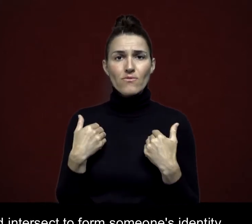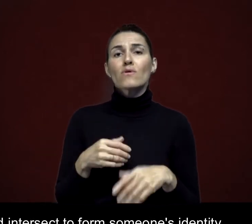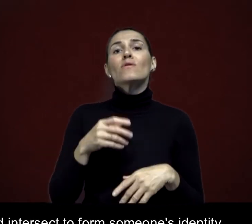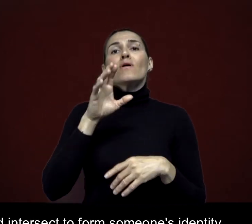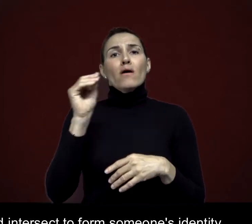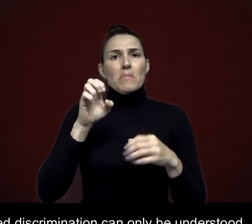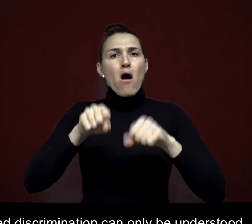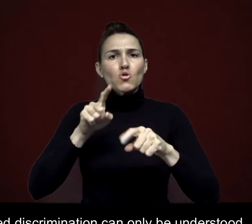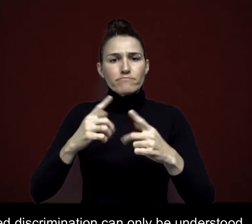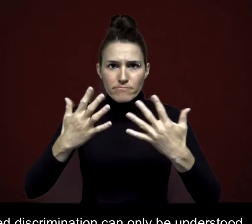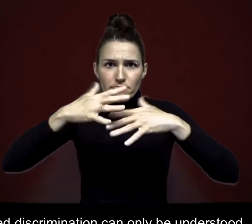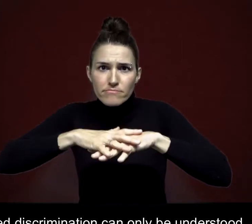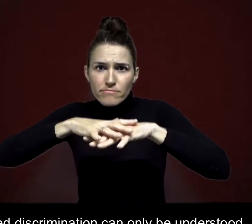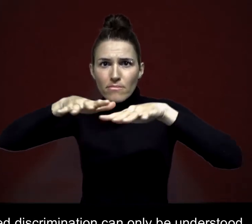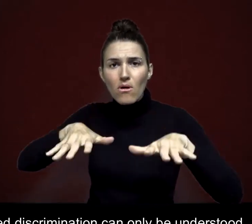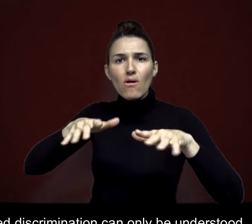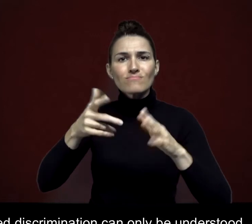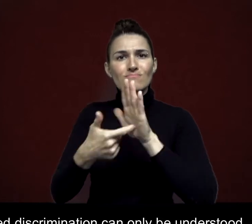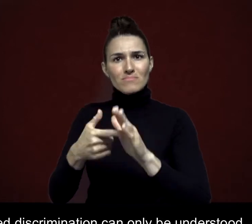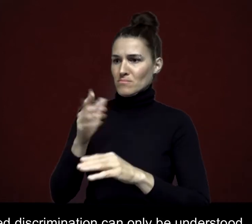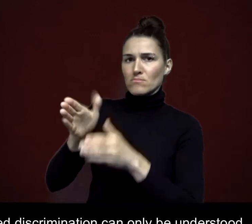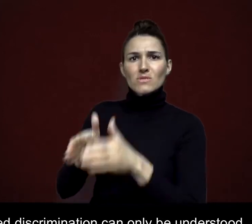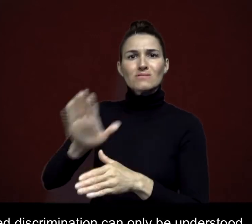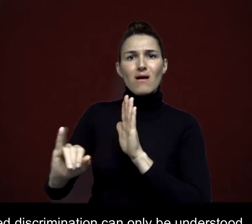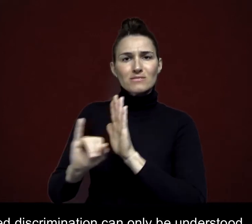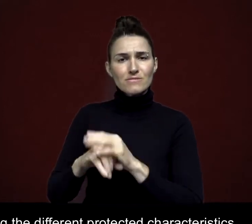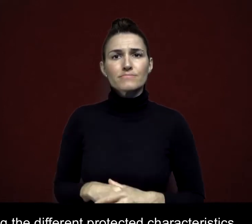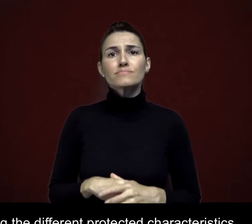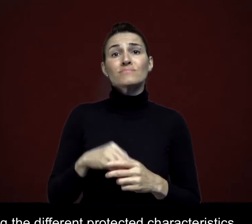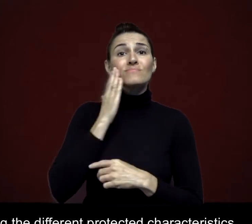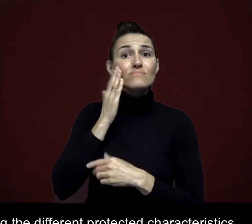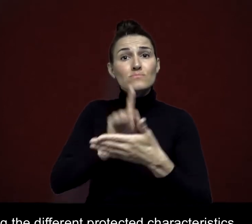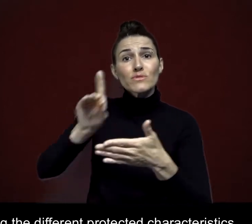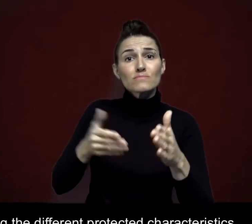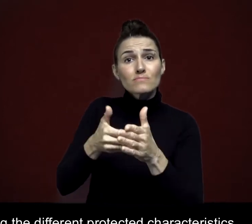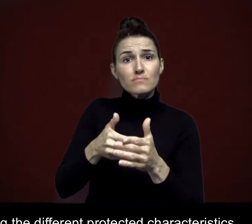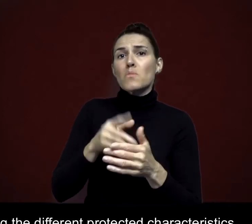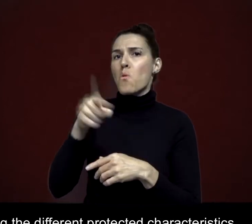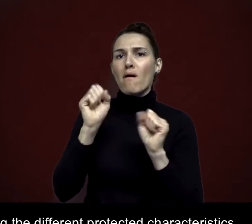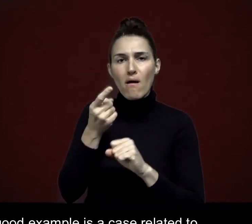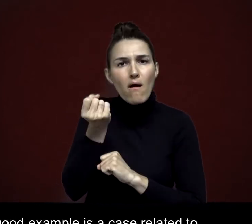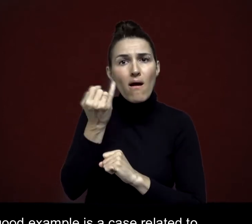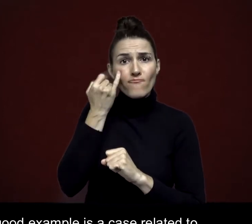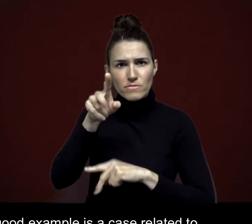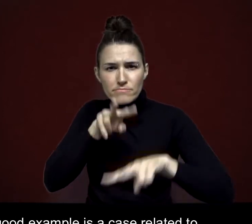identity. The racialized discrimination can only be understood when viewing the different protected characteristics together. A